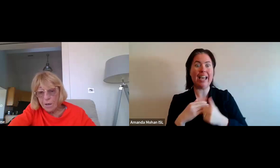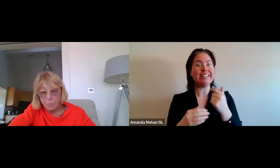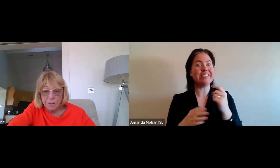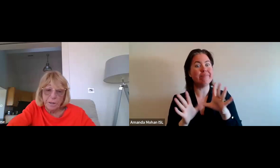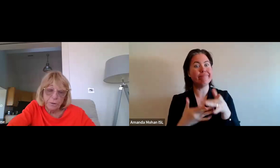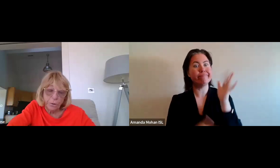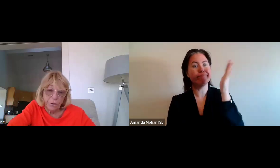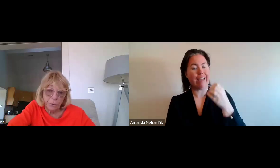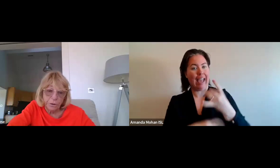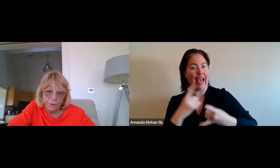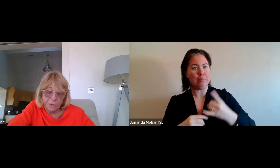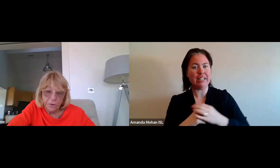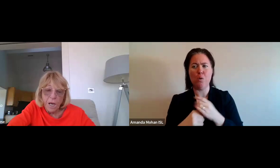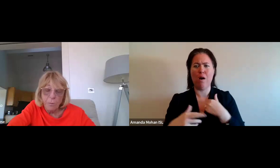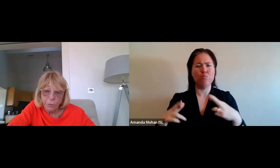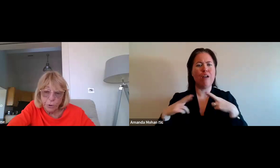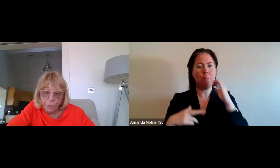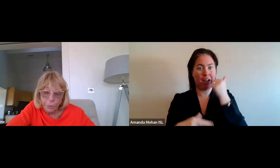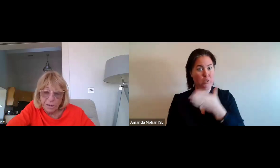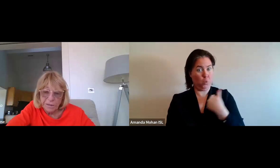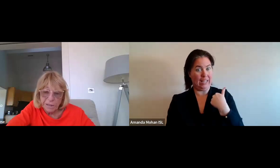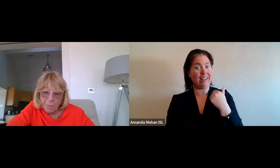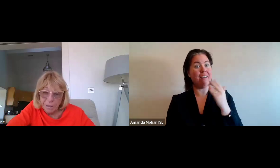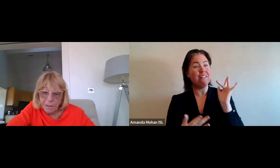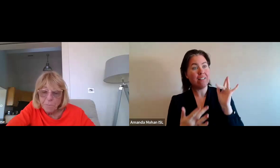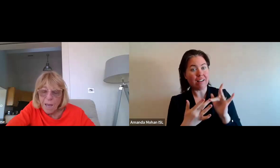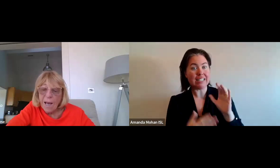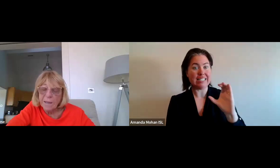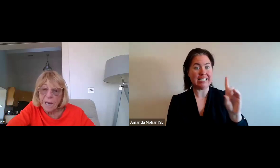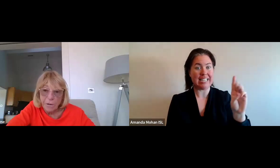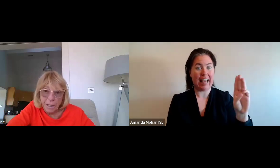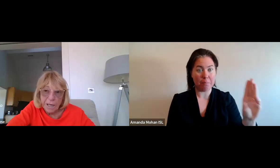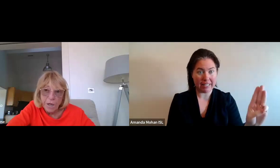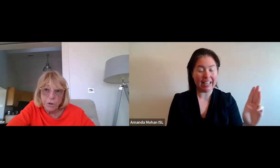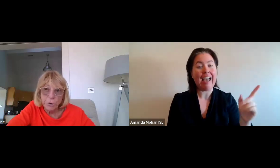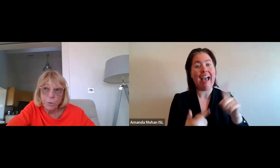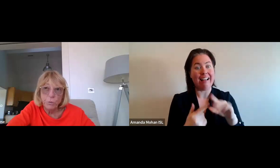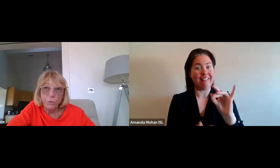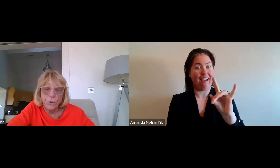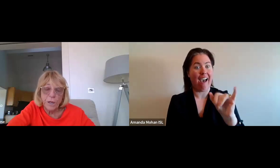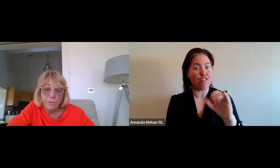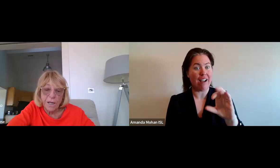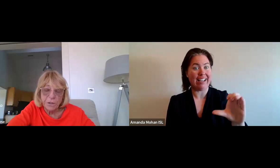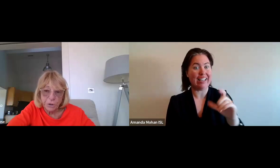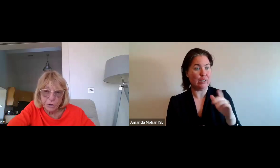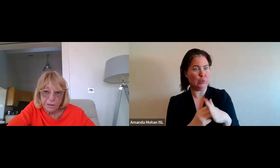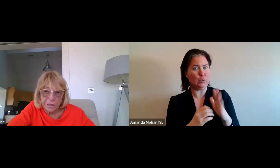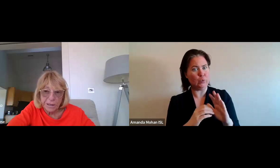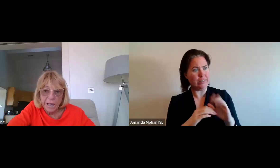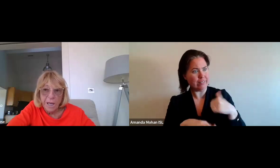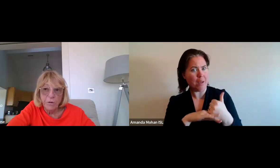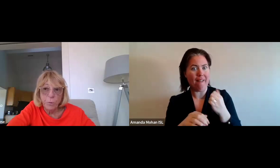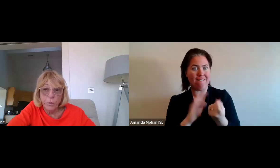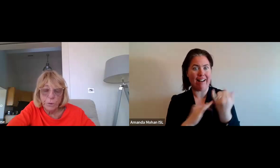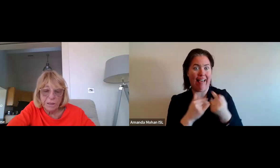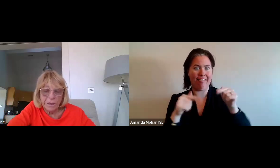very proud because it was us that approached both CDLP and IREC to run an event such as